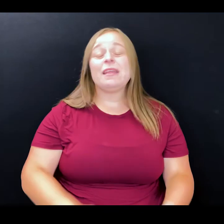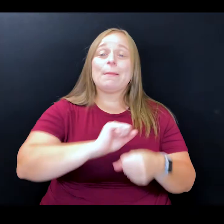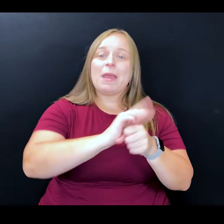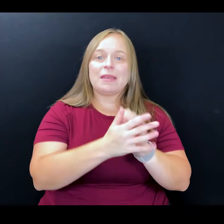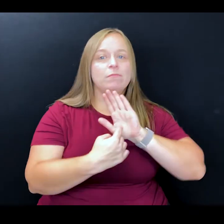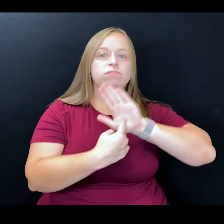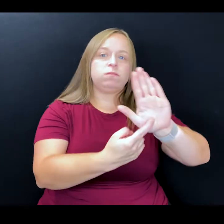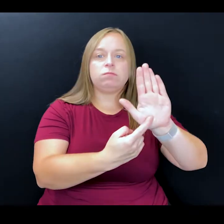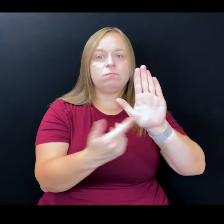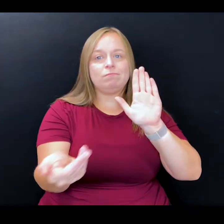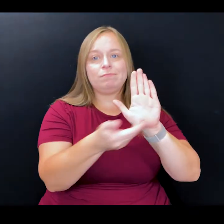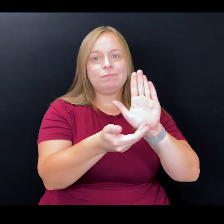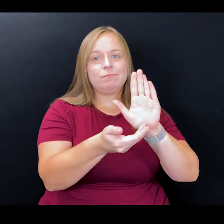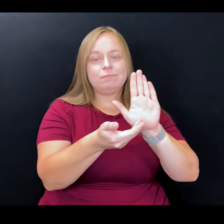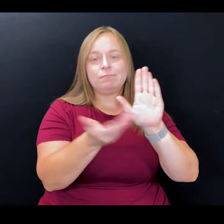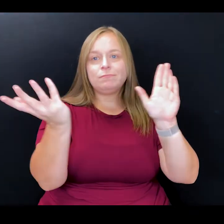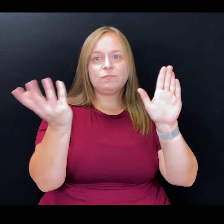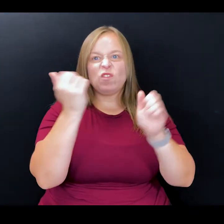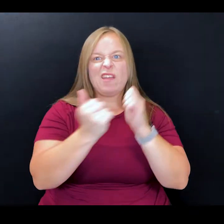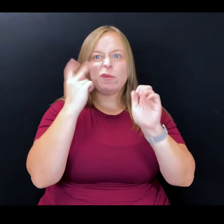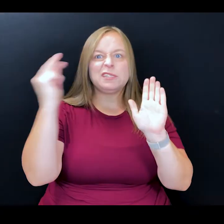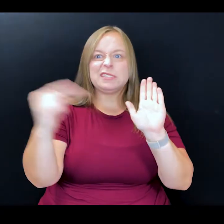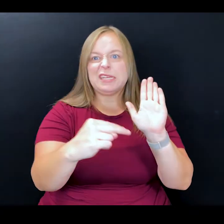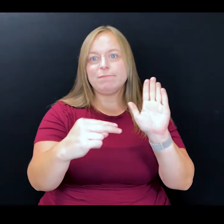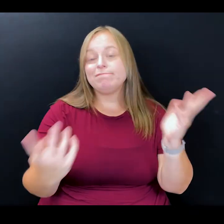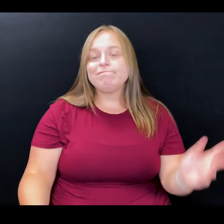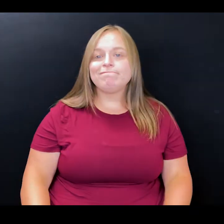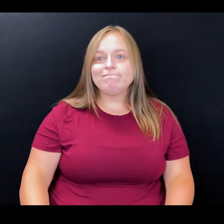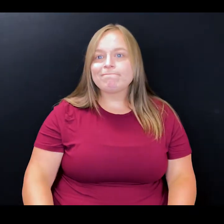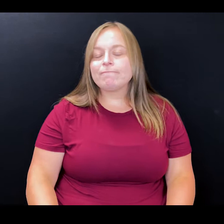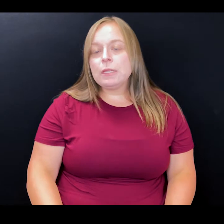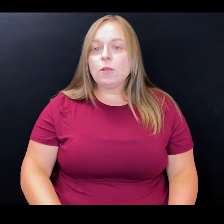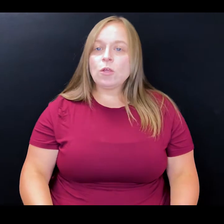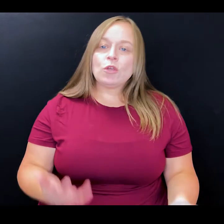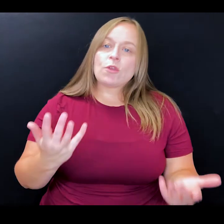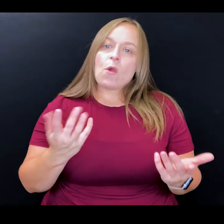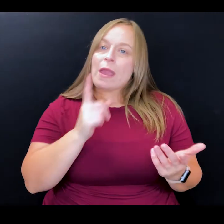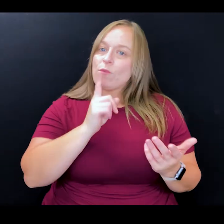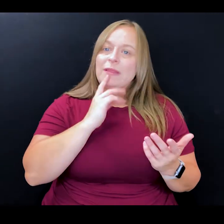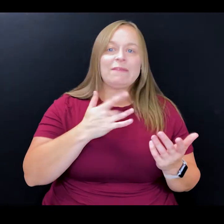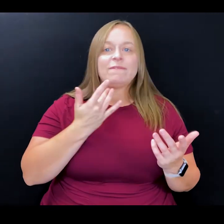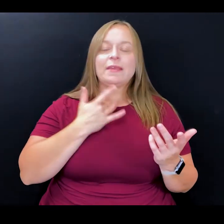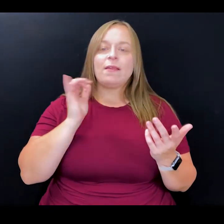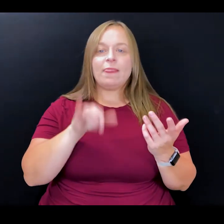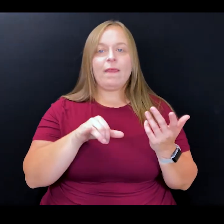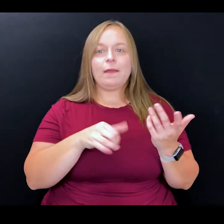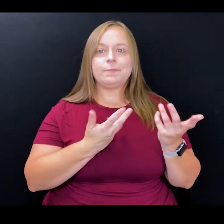the pandemic just brought it out into the open for everybody else to see. But I really feel